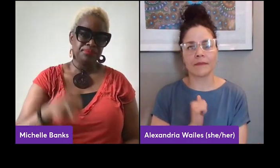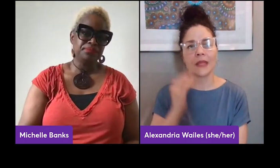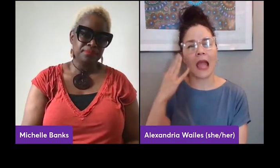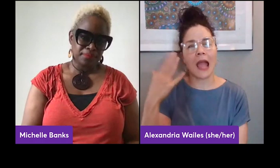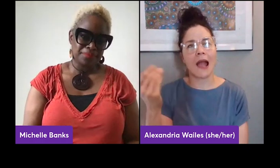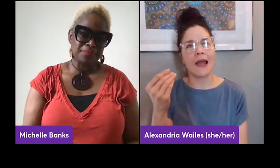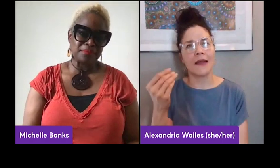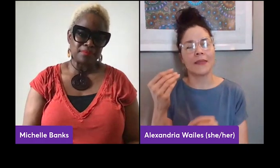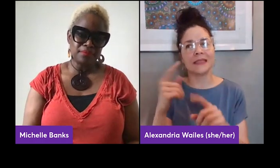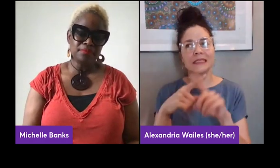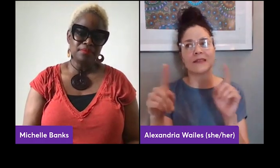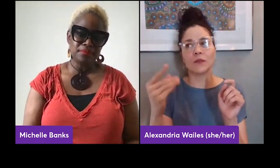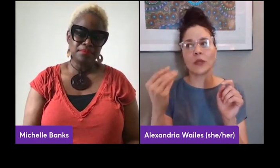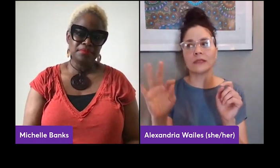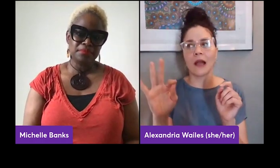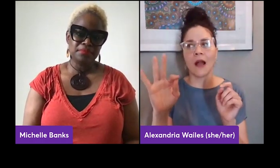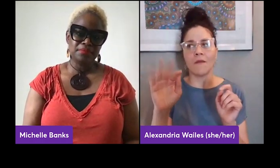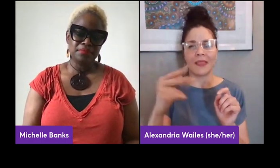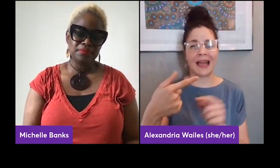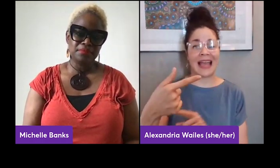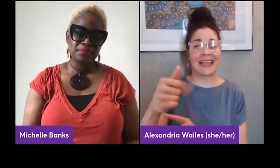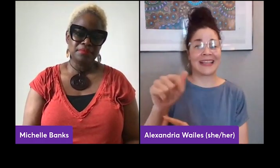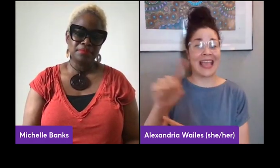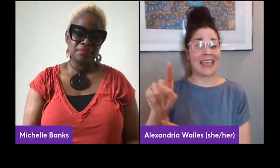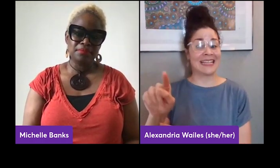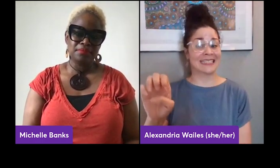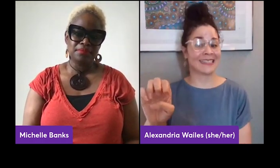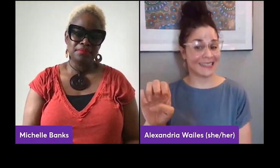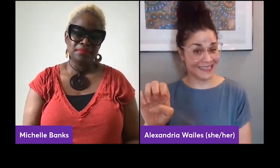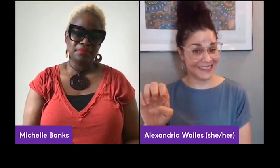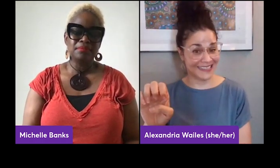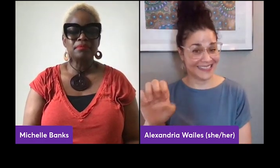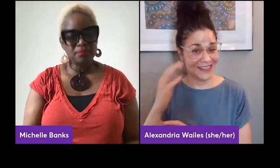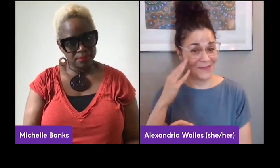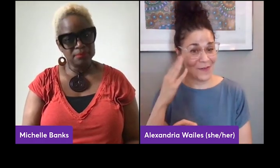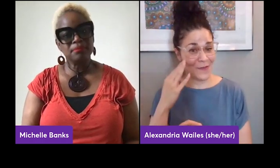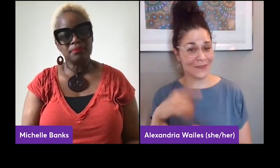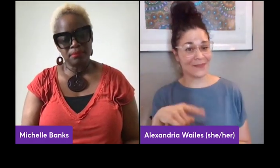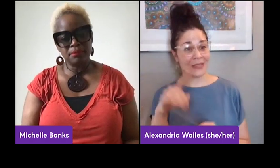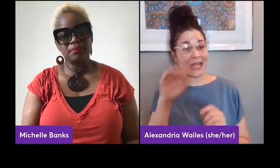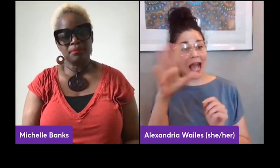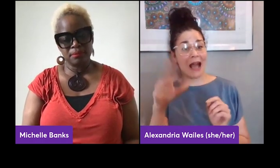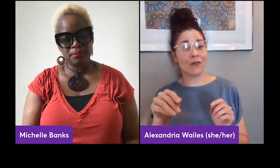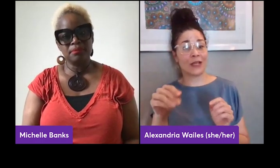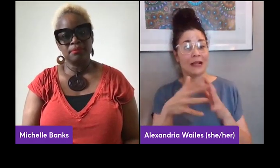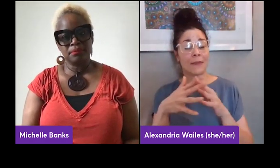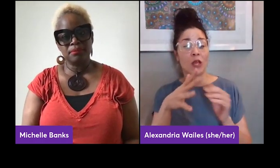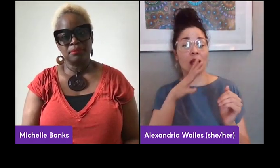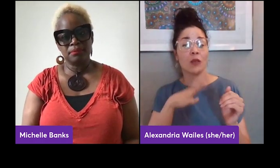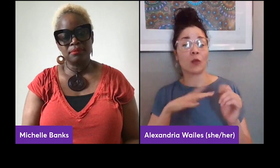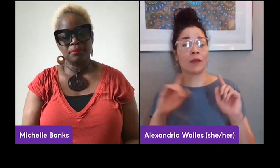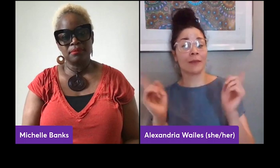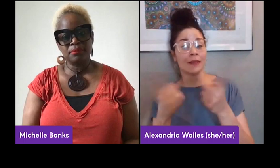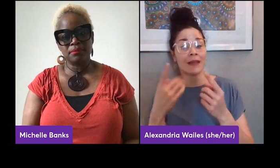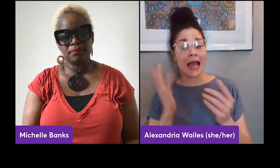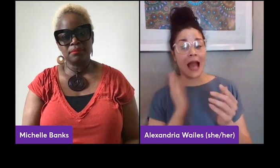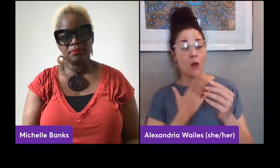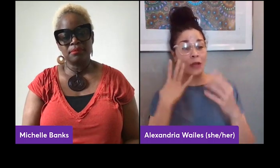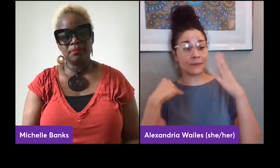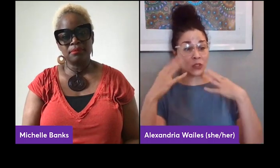Yes. And the difference of the gaze. As you know, we African American